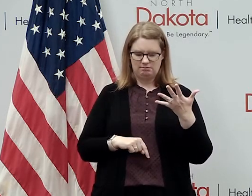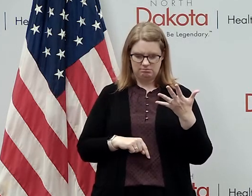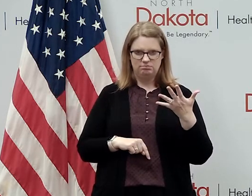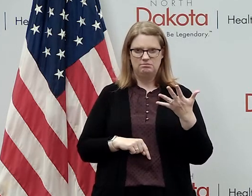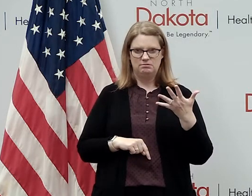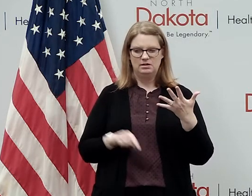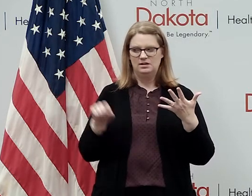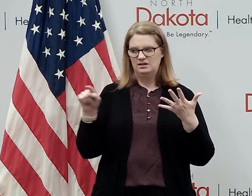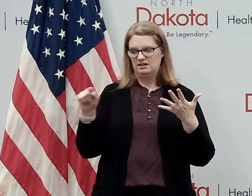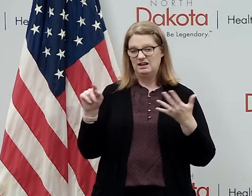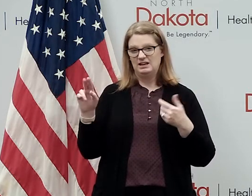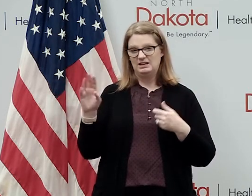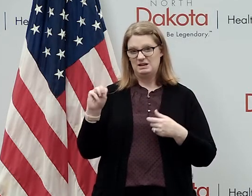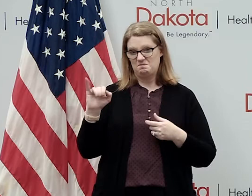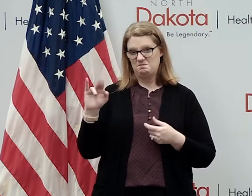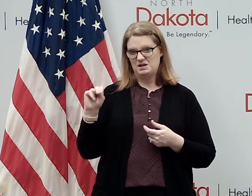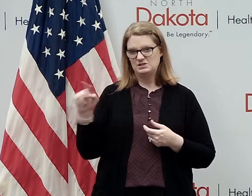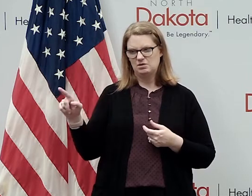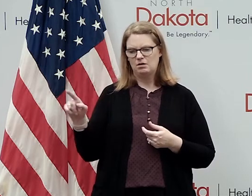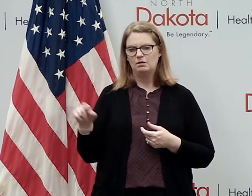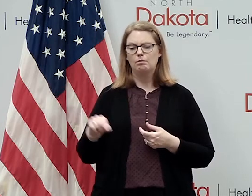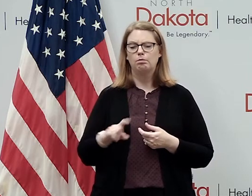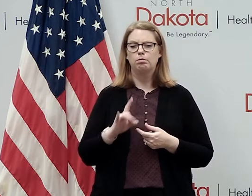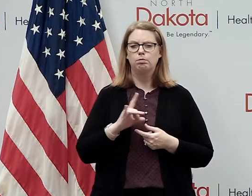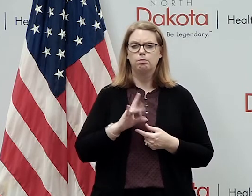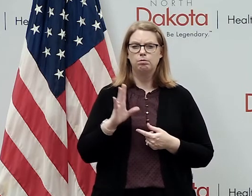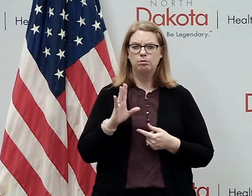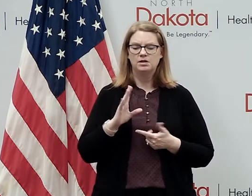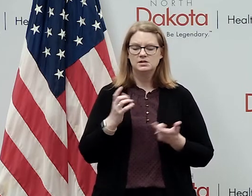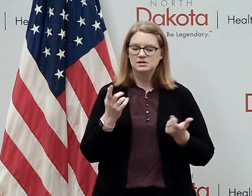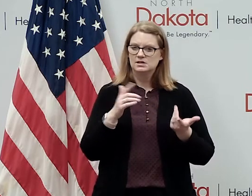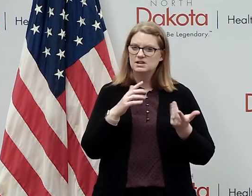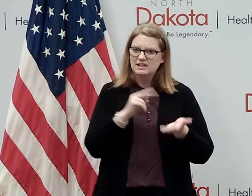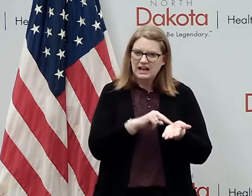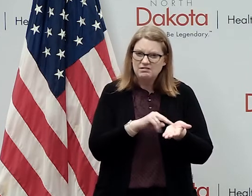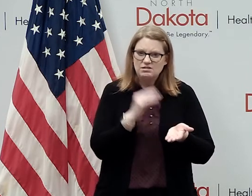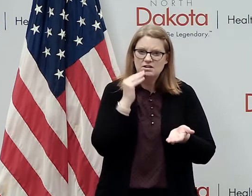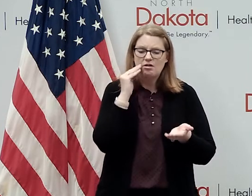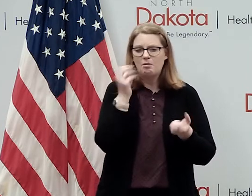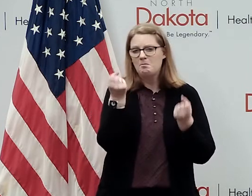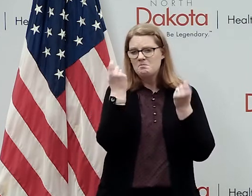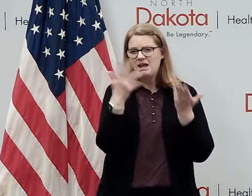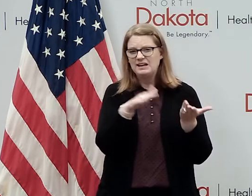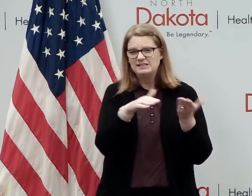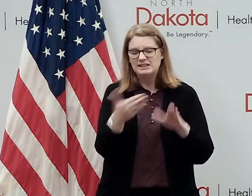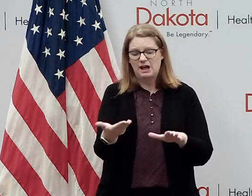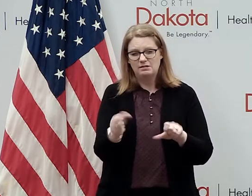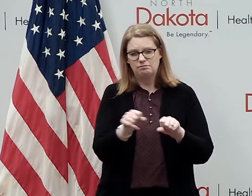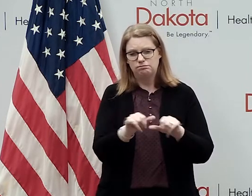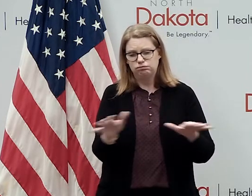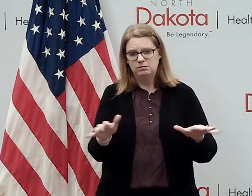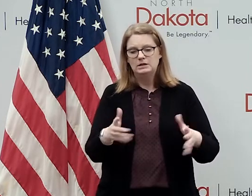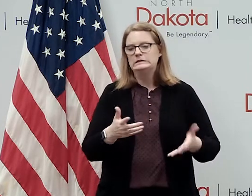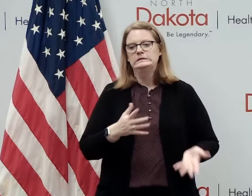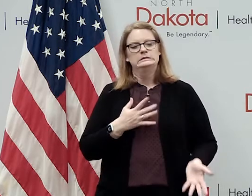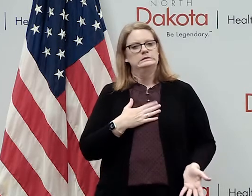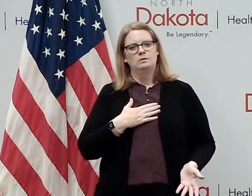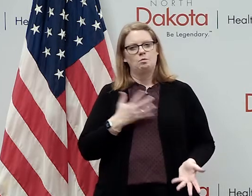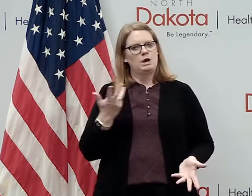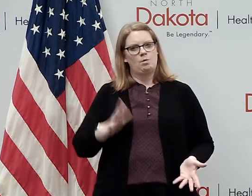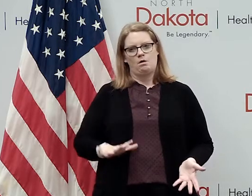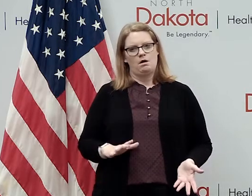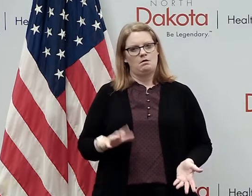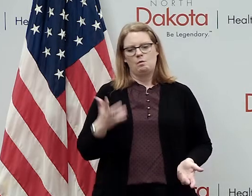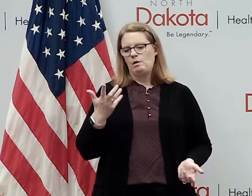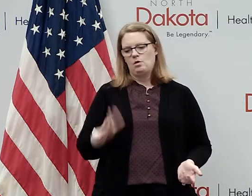our neighboring state to the east. And so again, we have been really focused on protecting those individuals. And part of